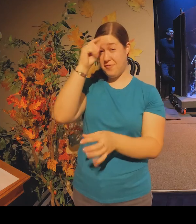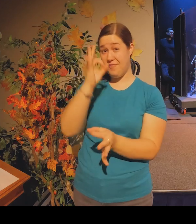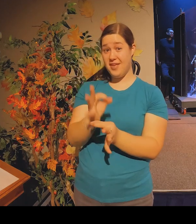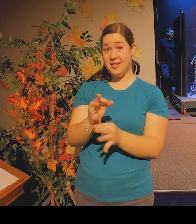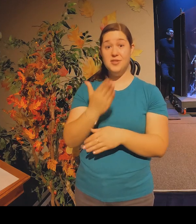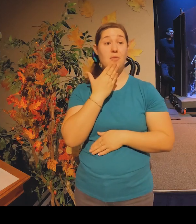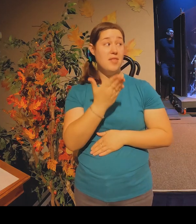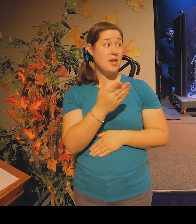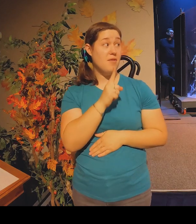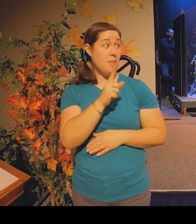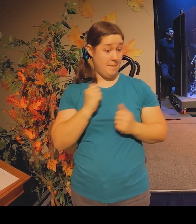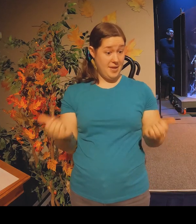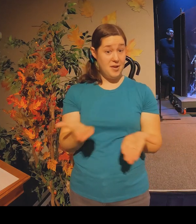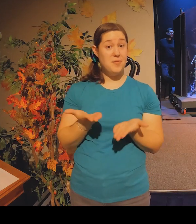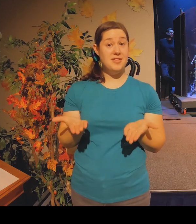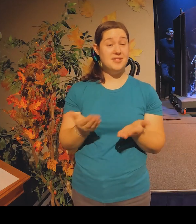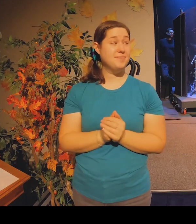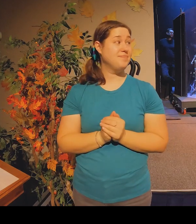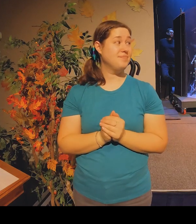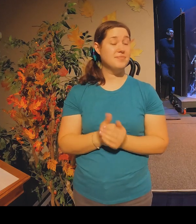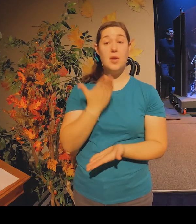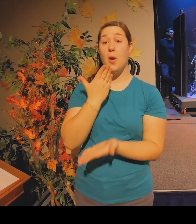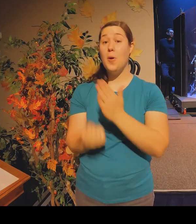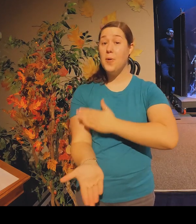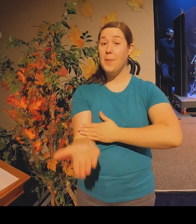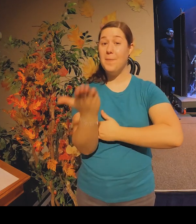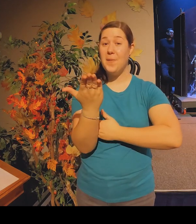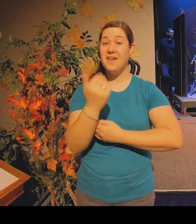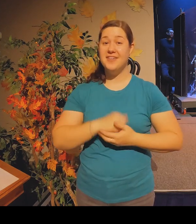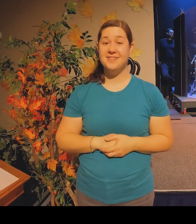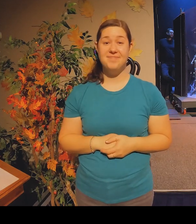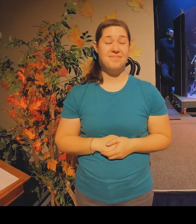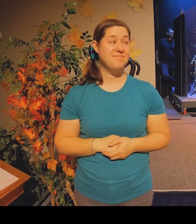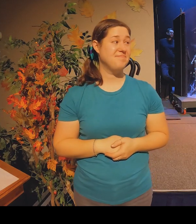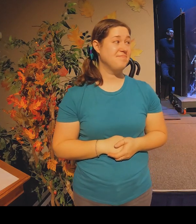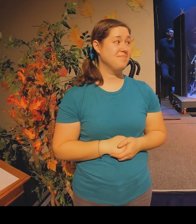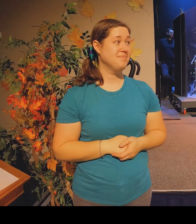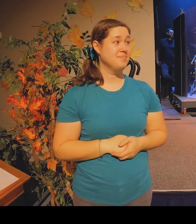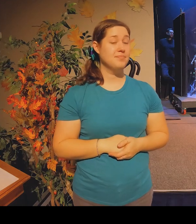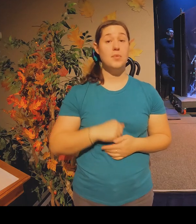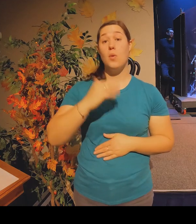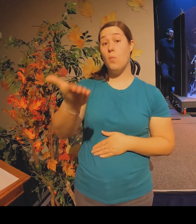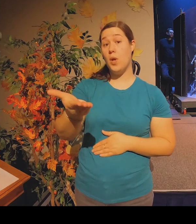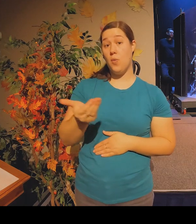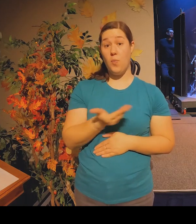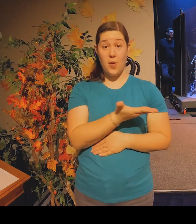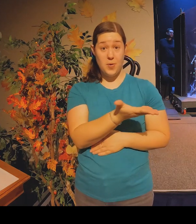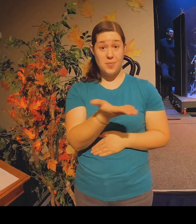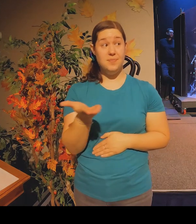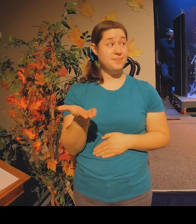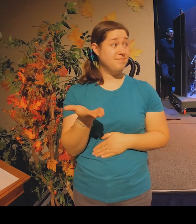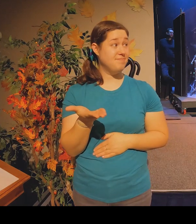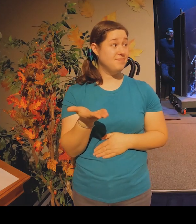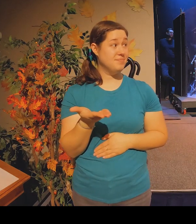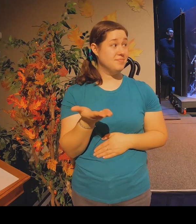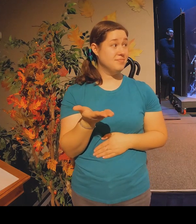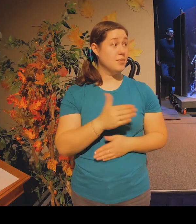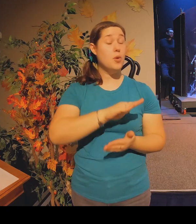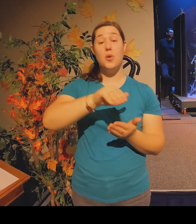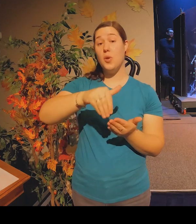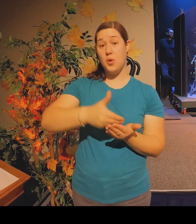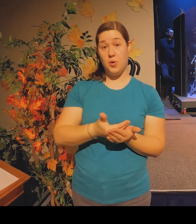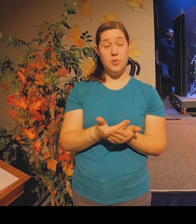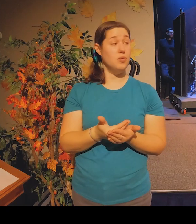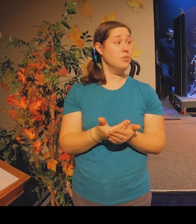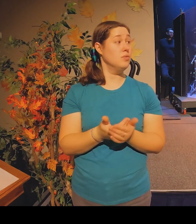us. Good morning. Good morning. We welcome you and you